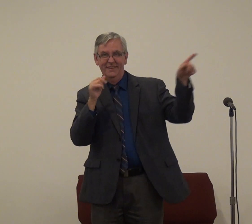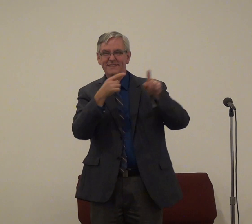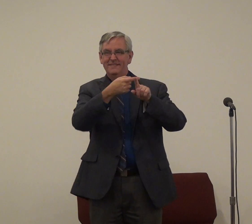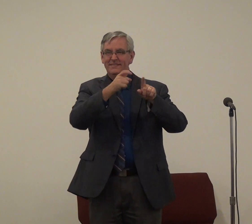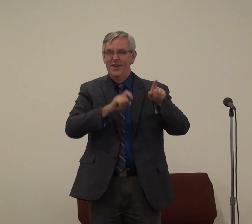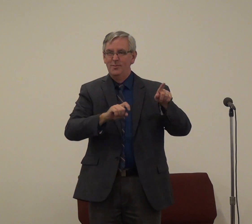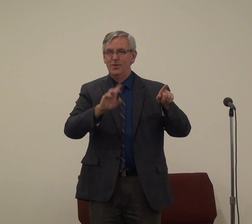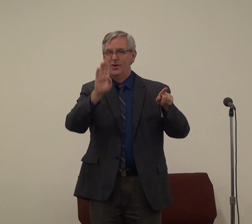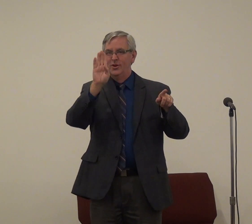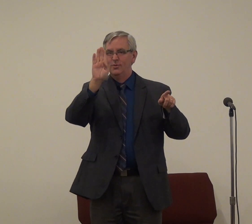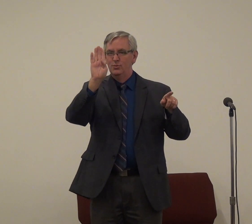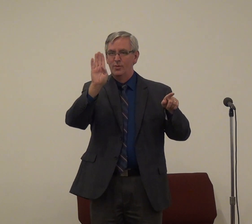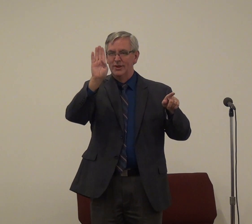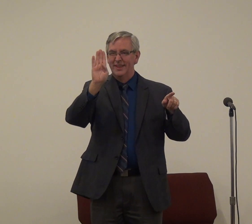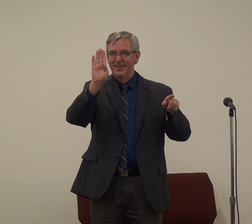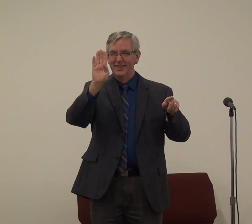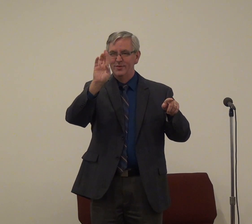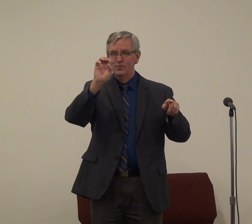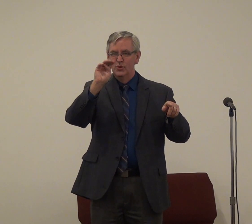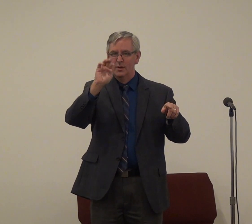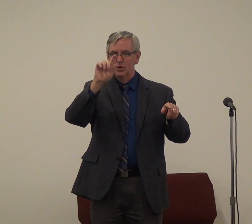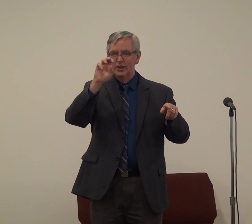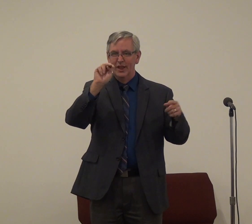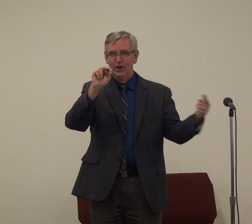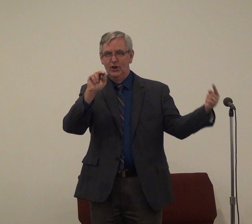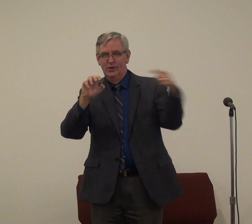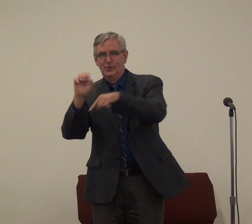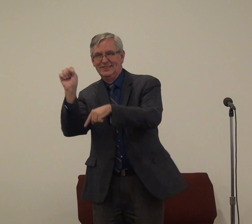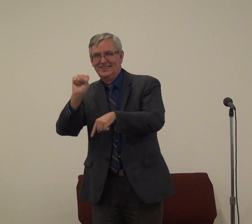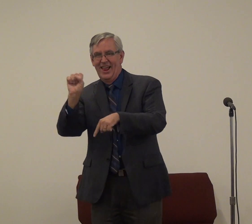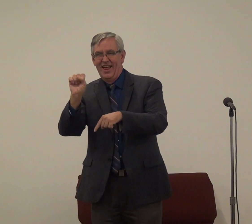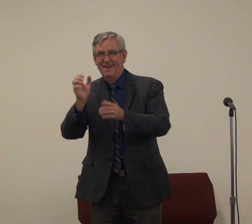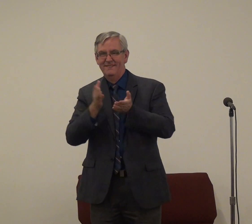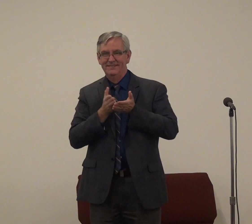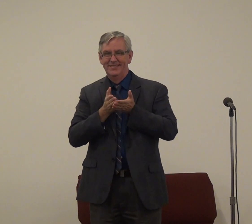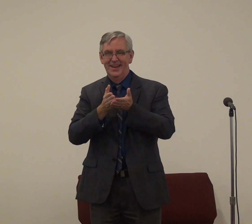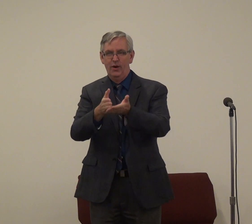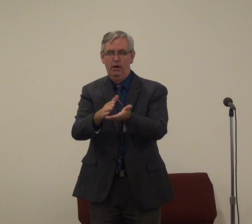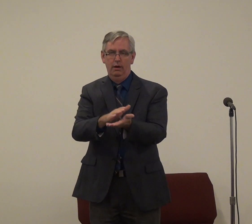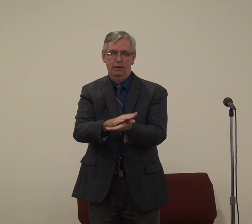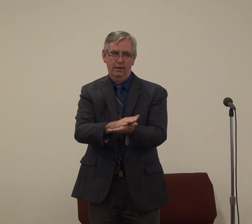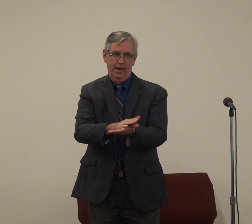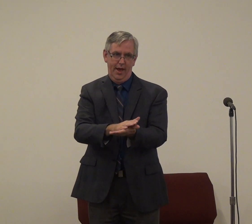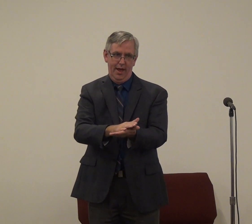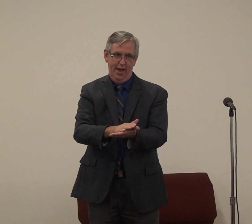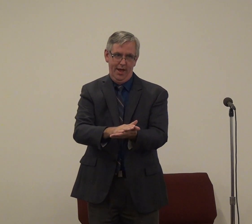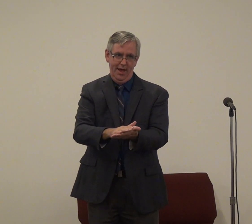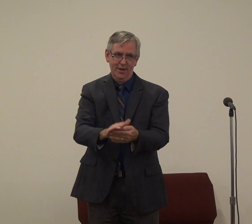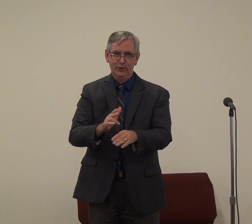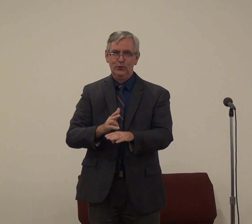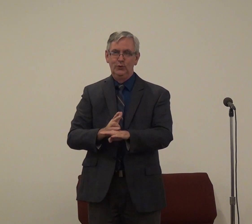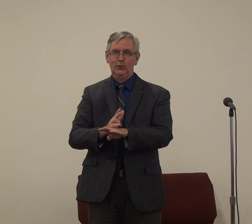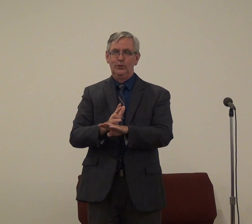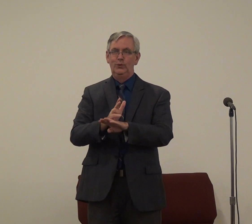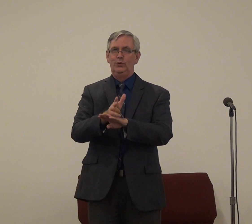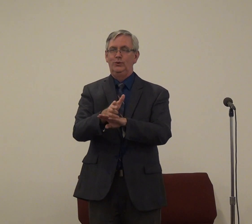ferry yesterday from Bremerton over to Seattle. What a nice